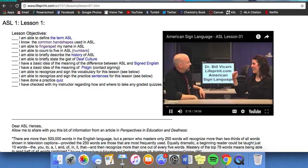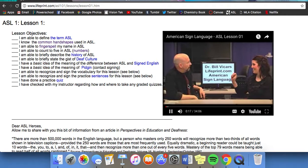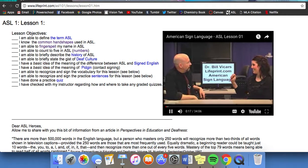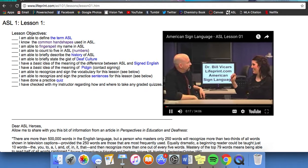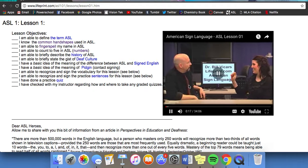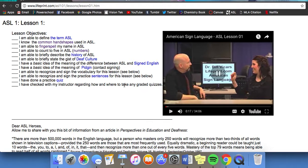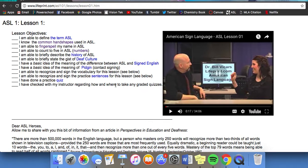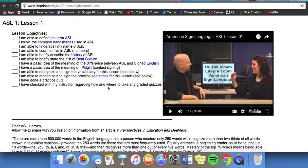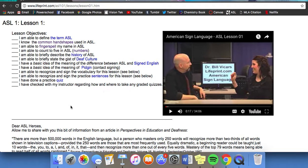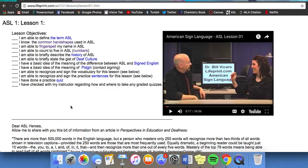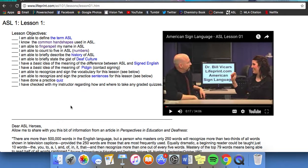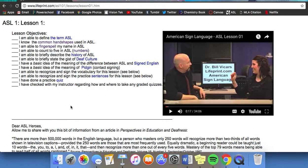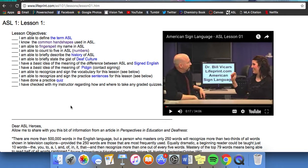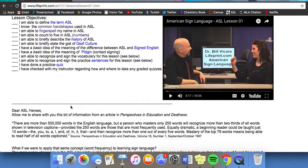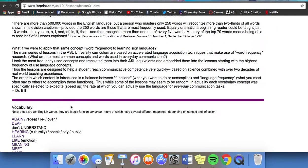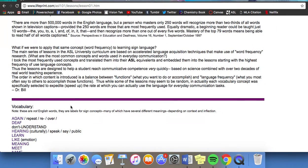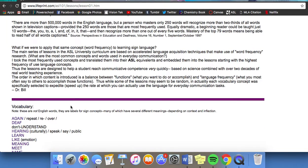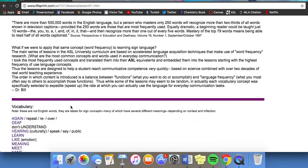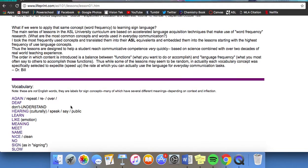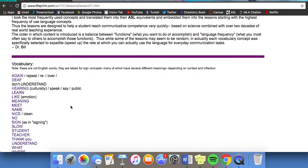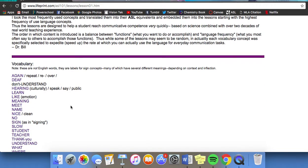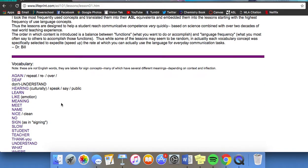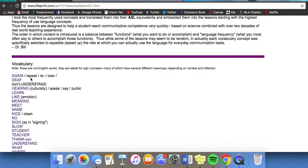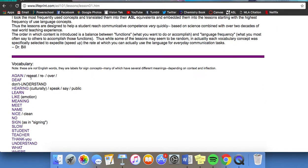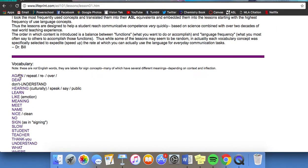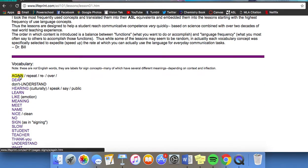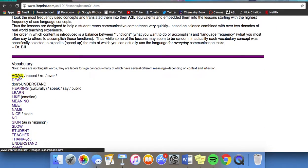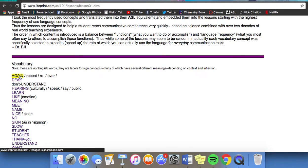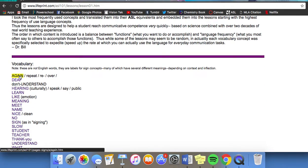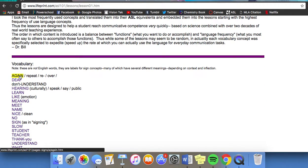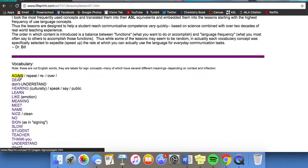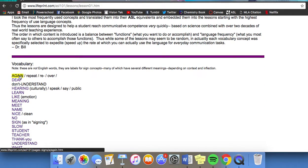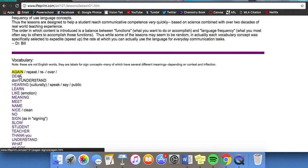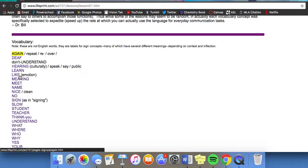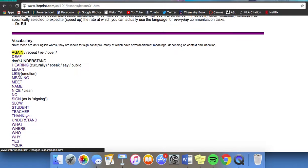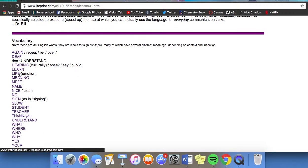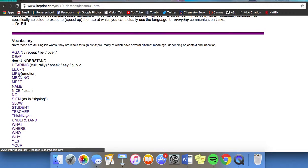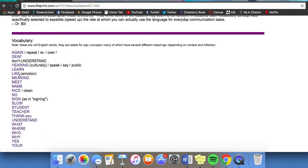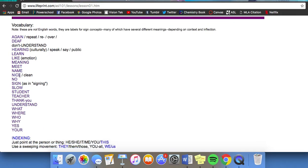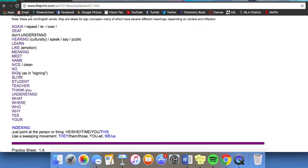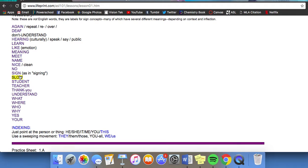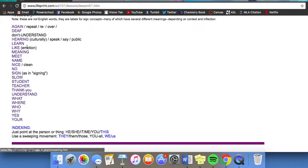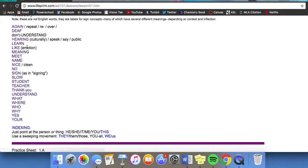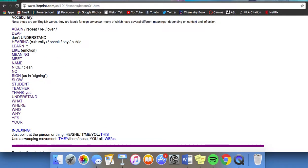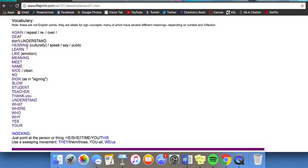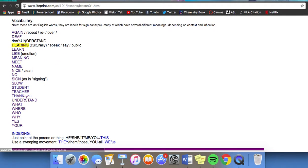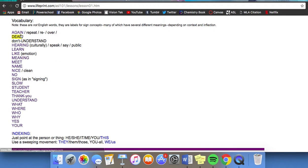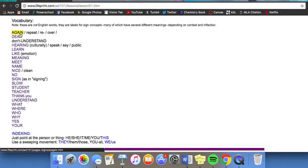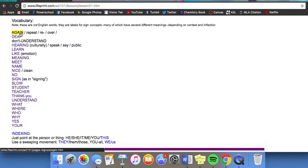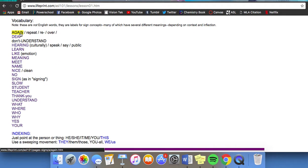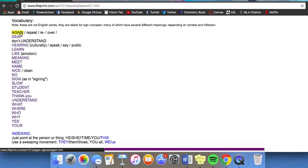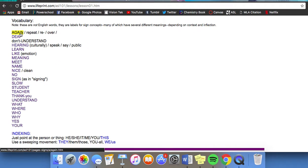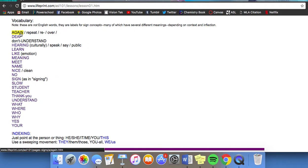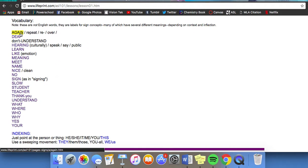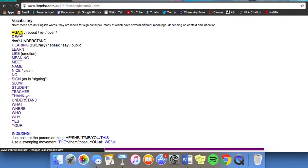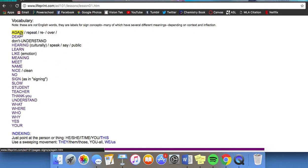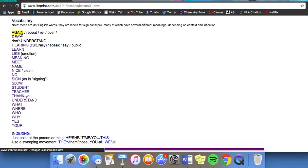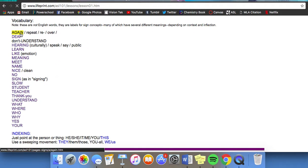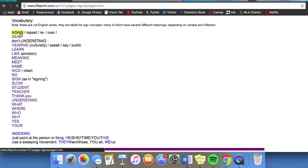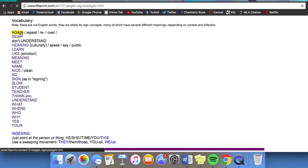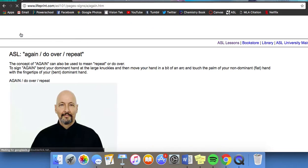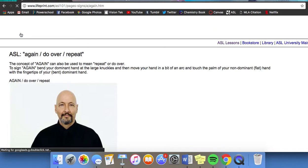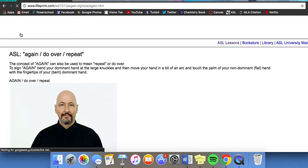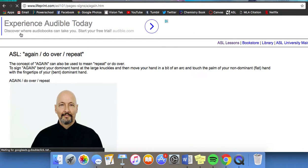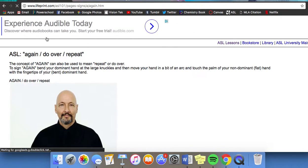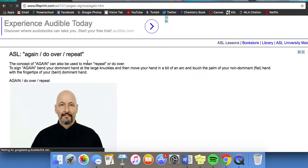good way for me to learn so instead I didn't I used these vocab words to help me and I